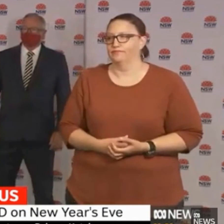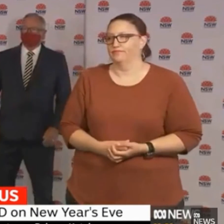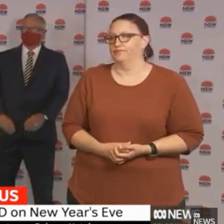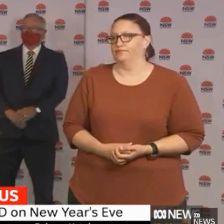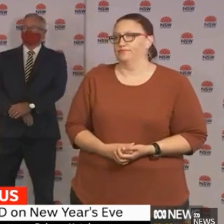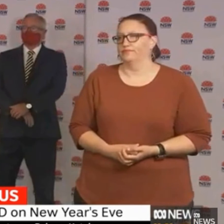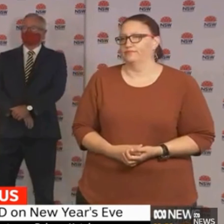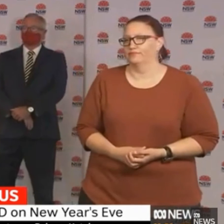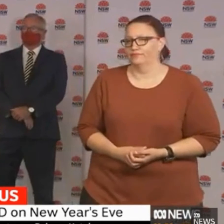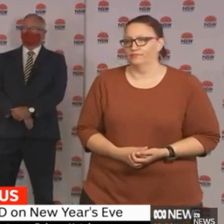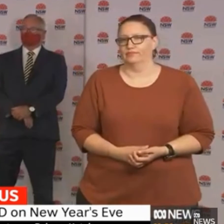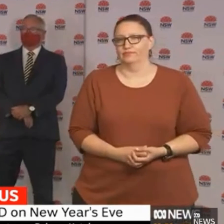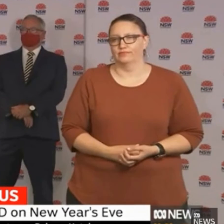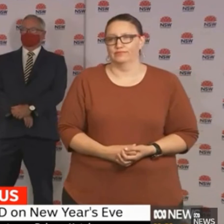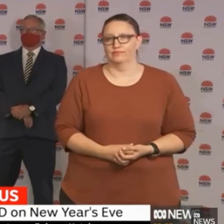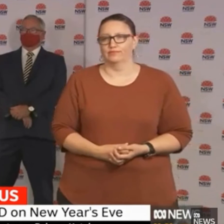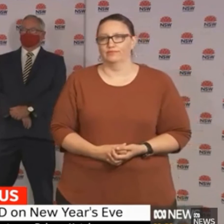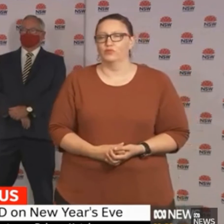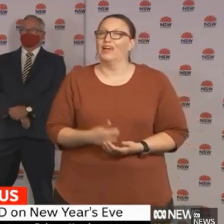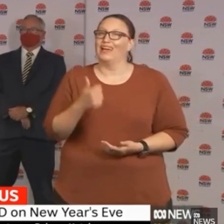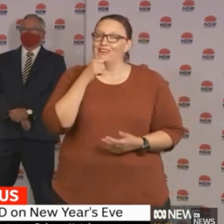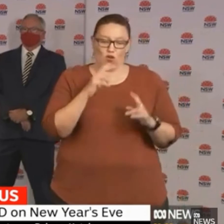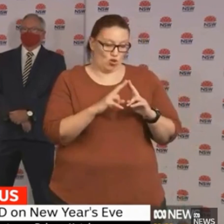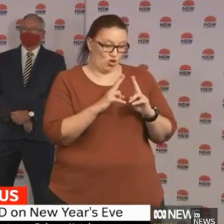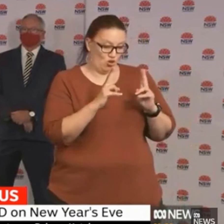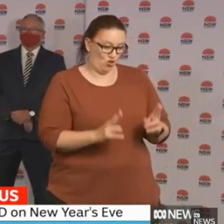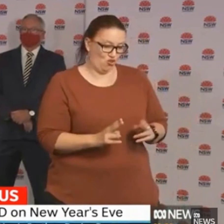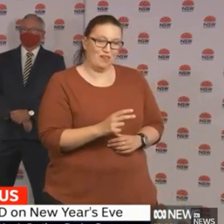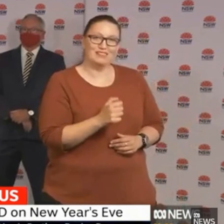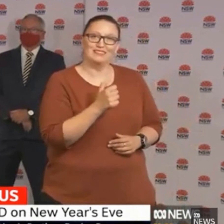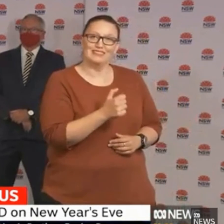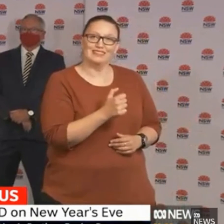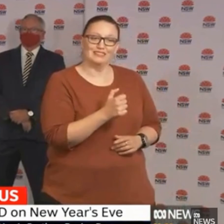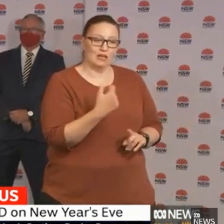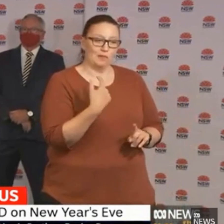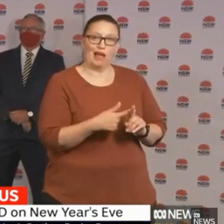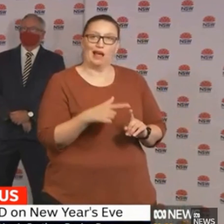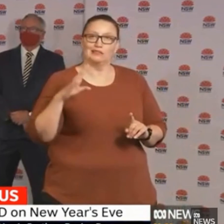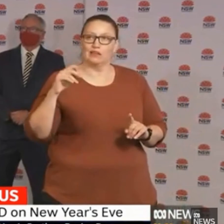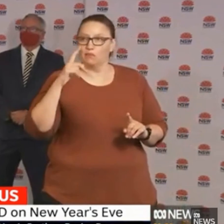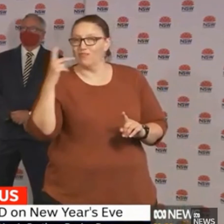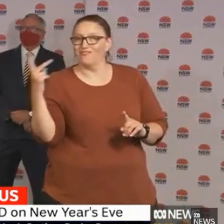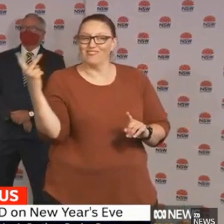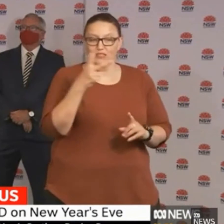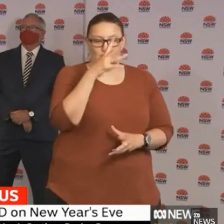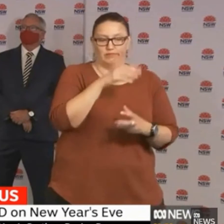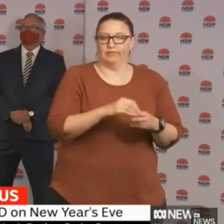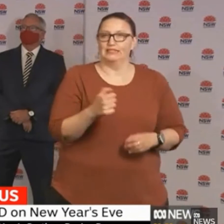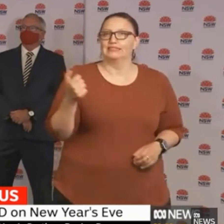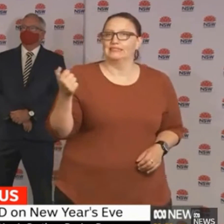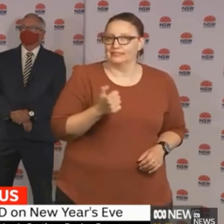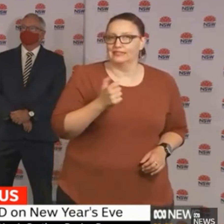So the risk was much greater. Say you had, for instance, 6 people in your house and you were permitted 10 visitors. That's a large number.